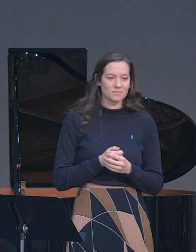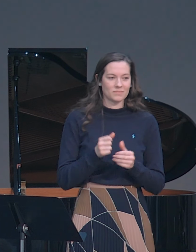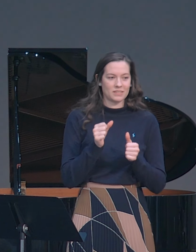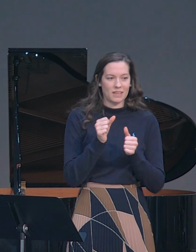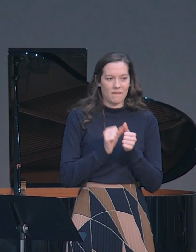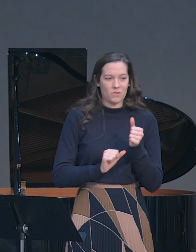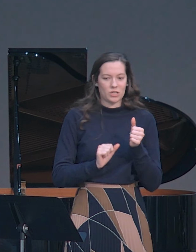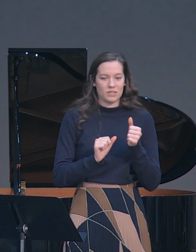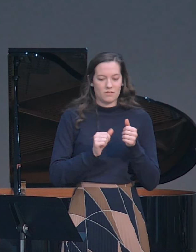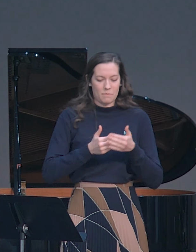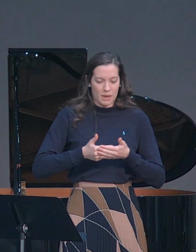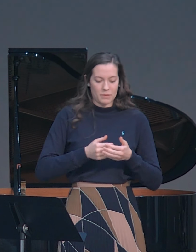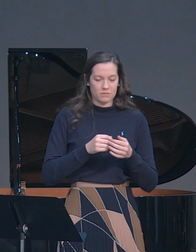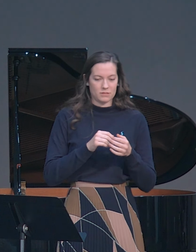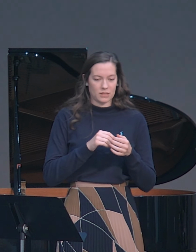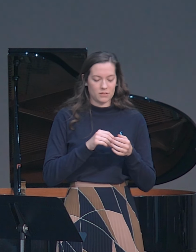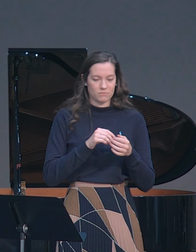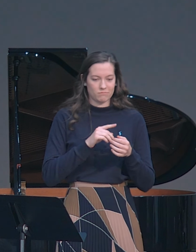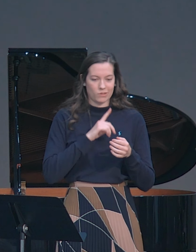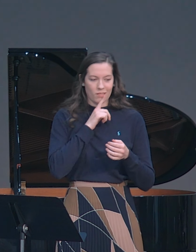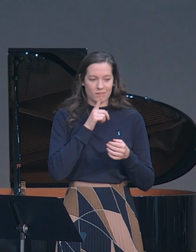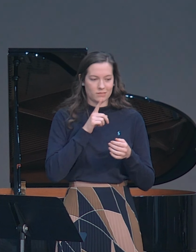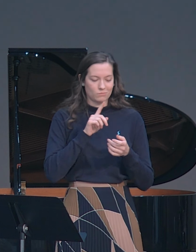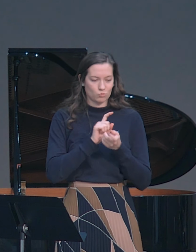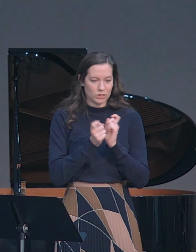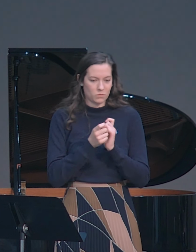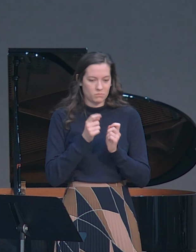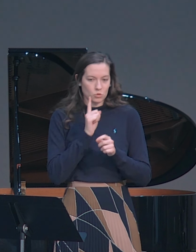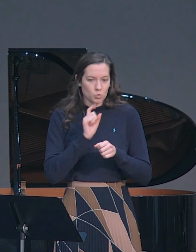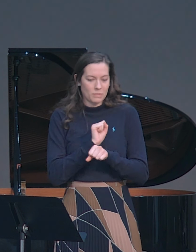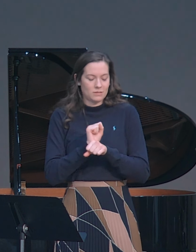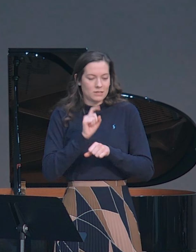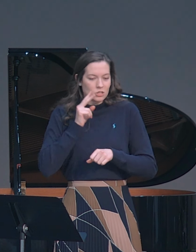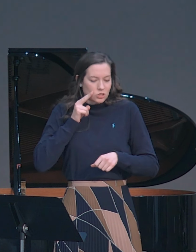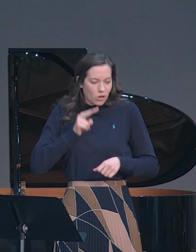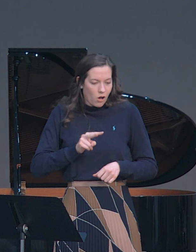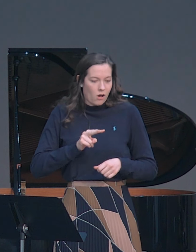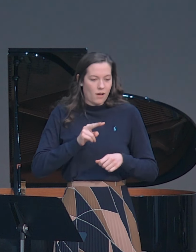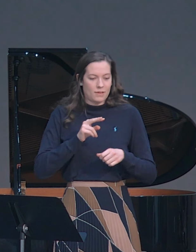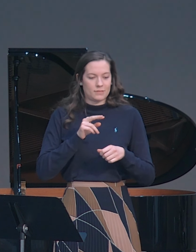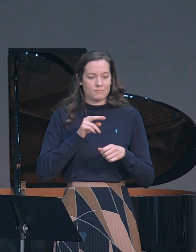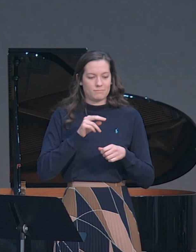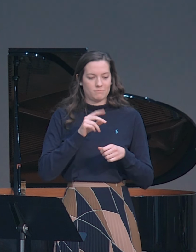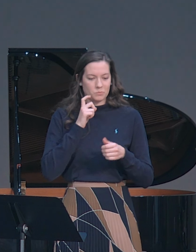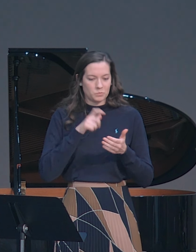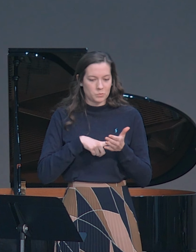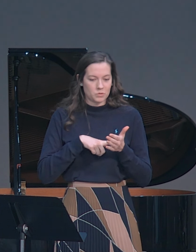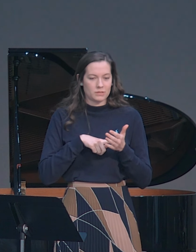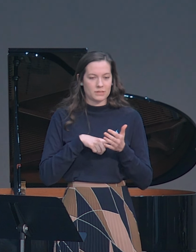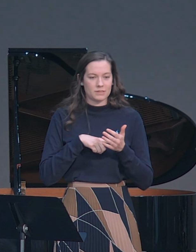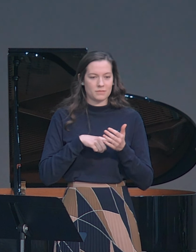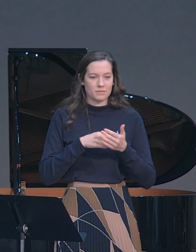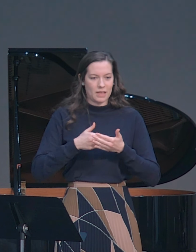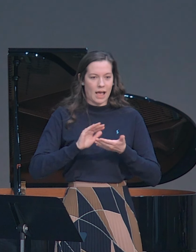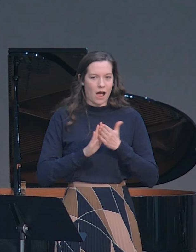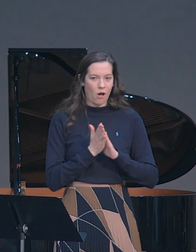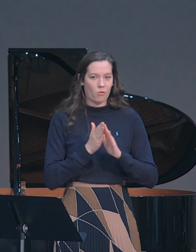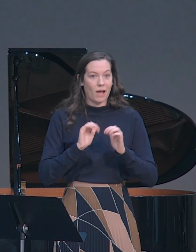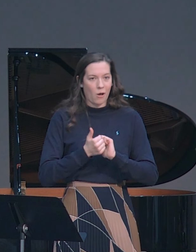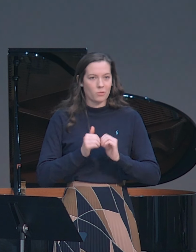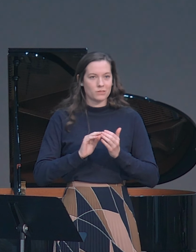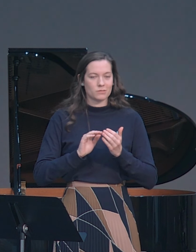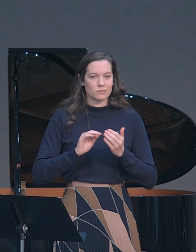before our eyes in so many different aspects, from something unrecognizable to a beautiful